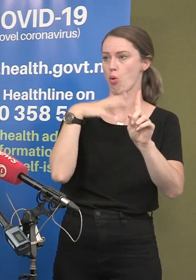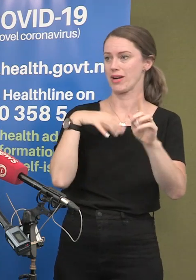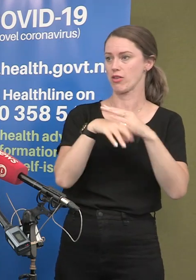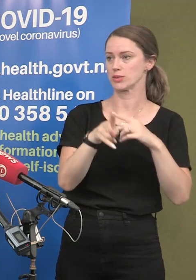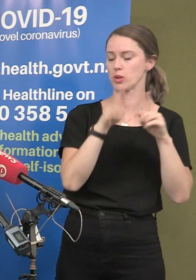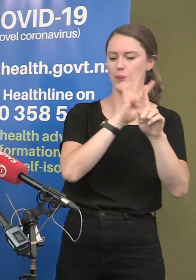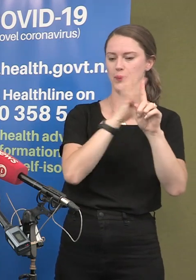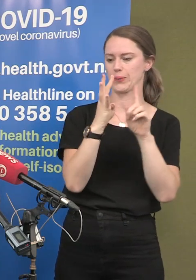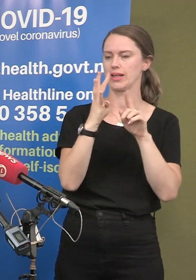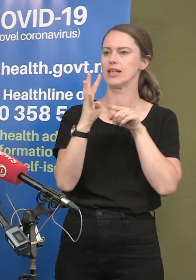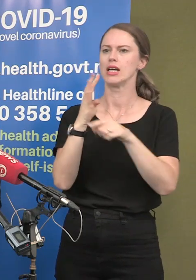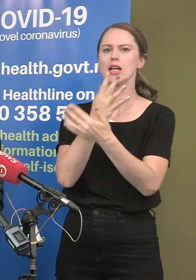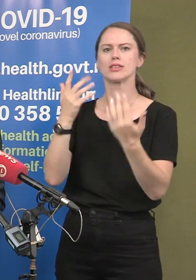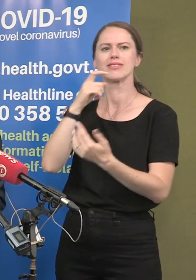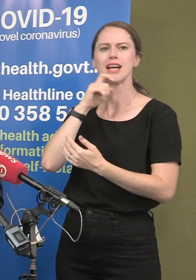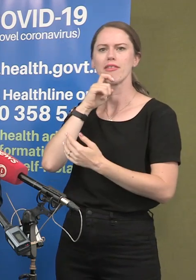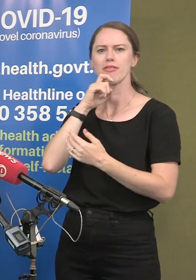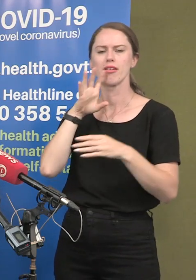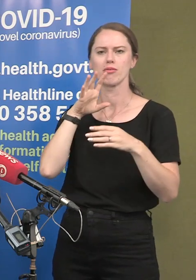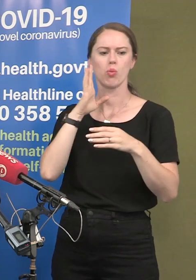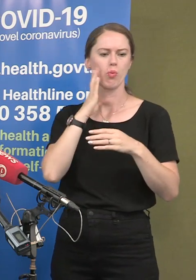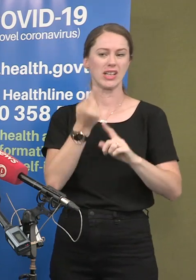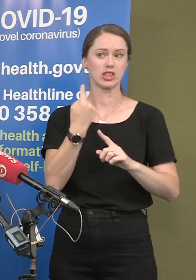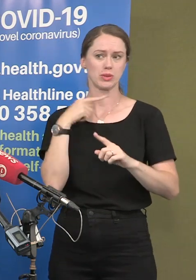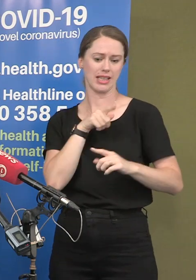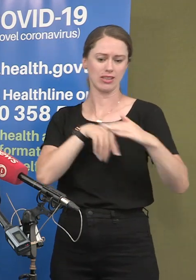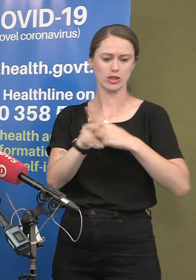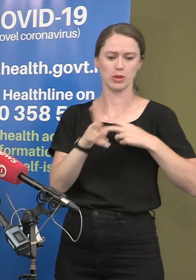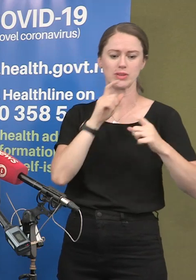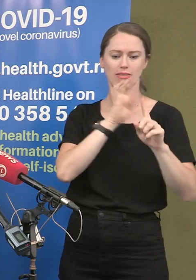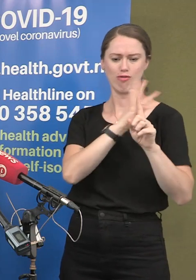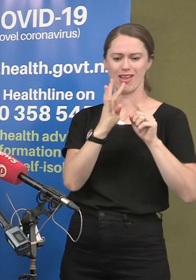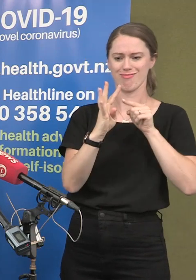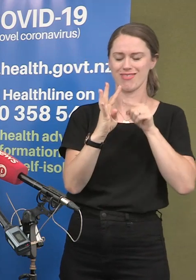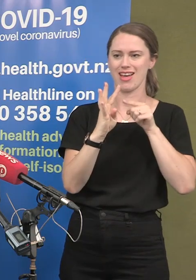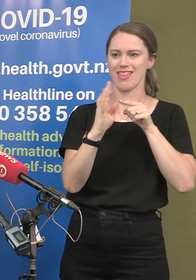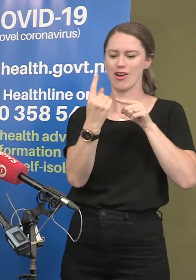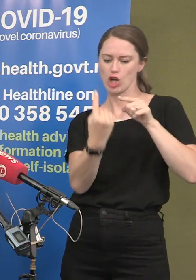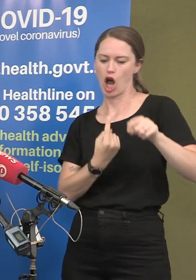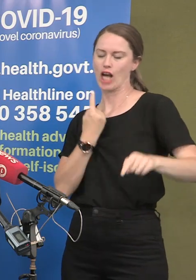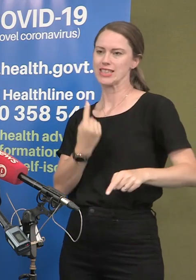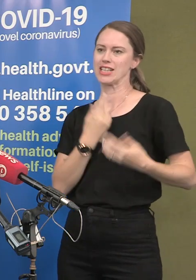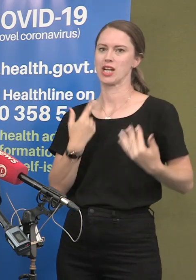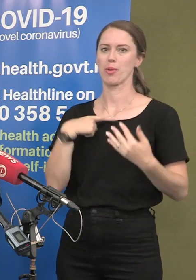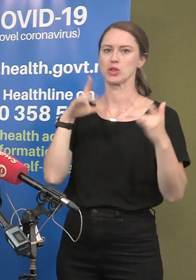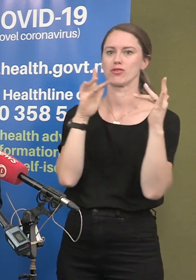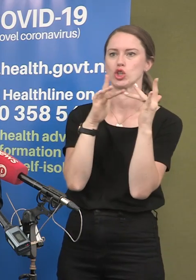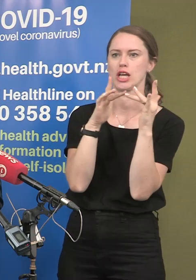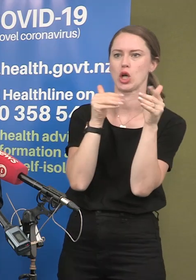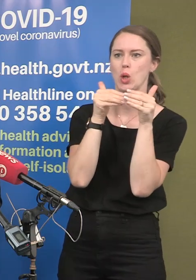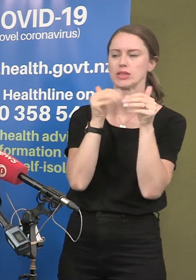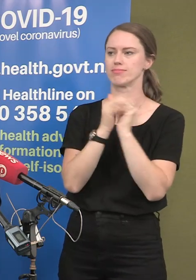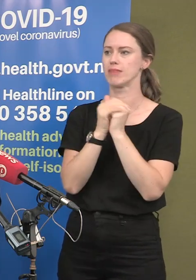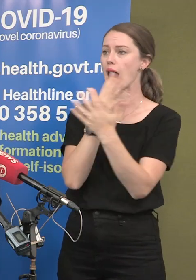Shore Hospital involved in her treatment during that earlier admission, are currently in self-isolation. The total